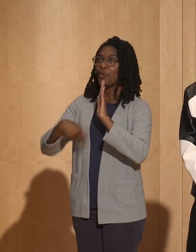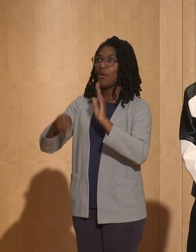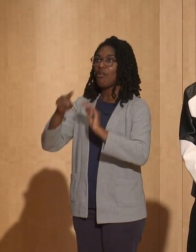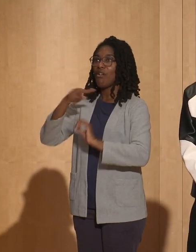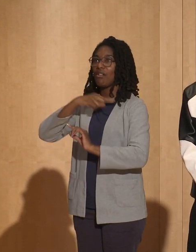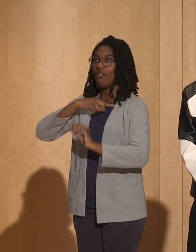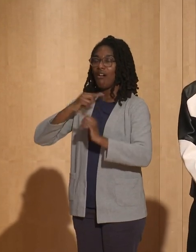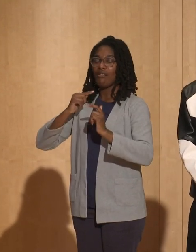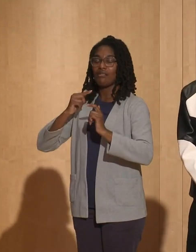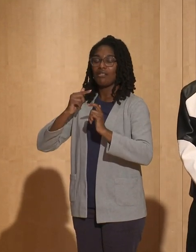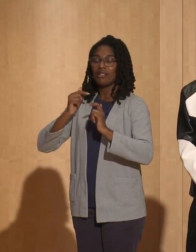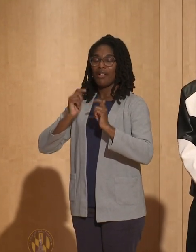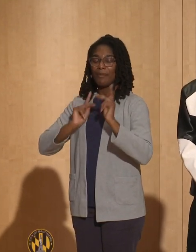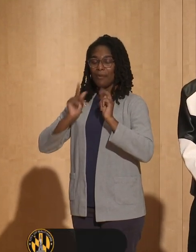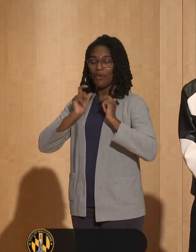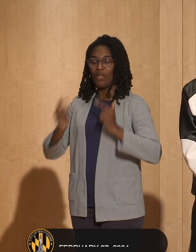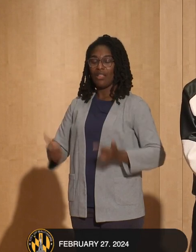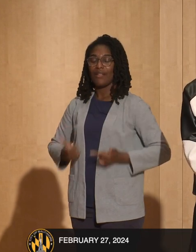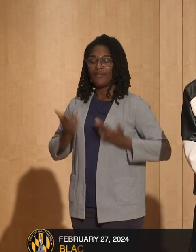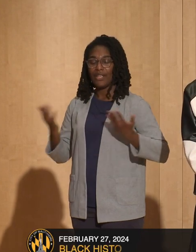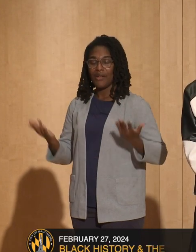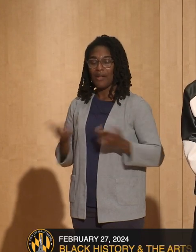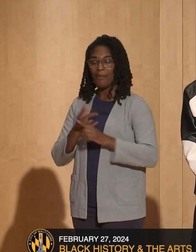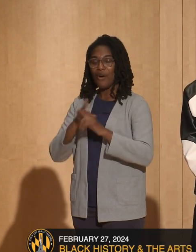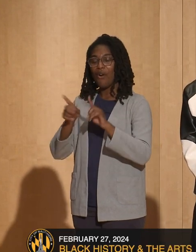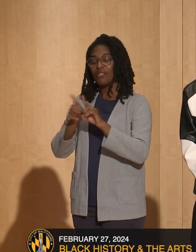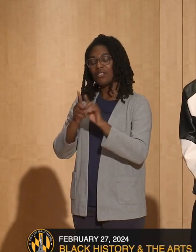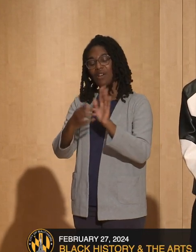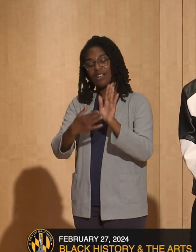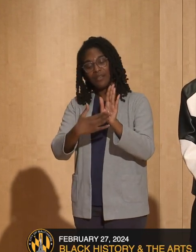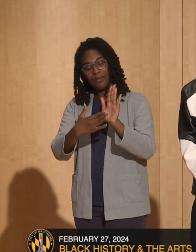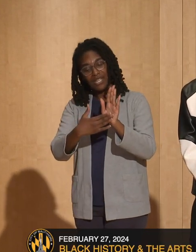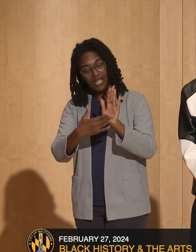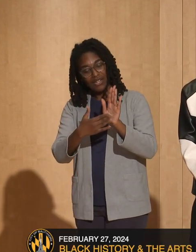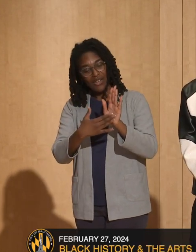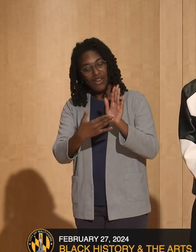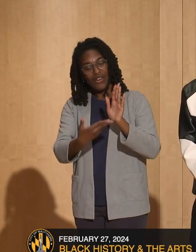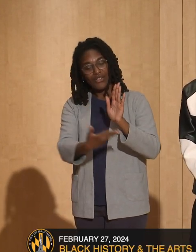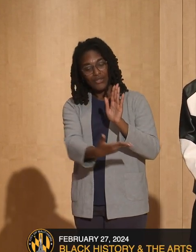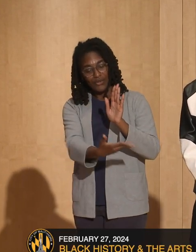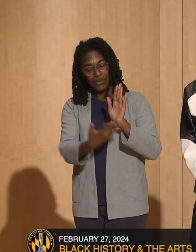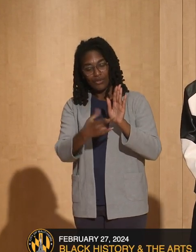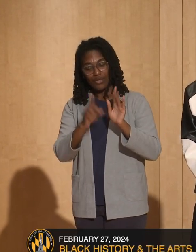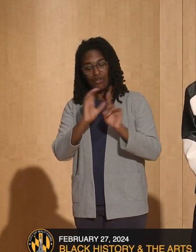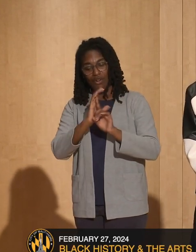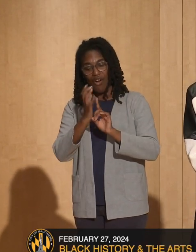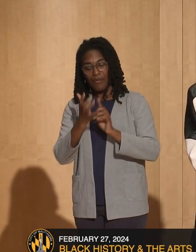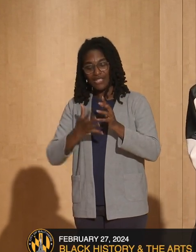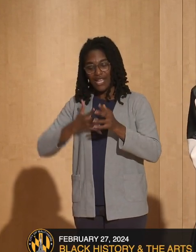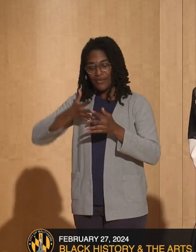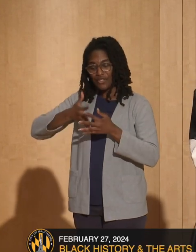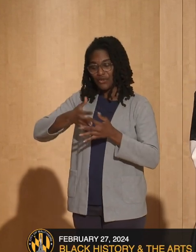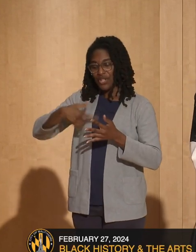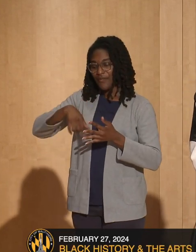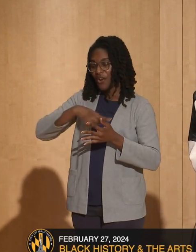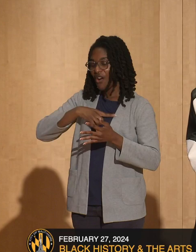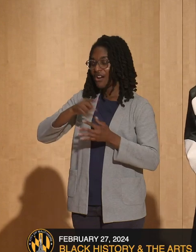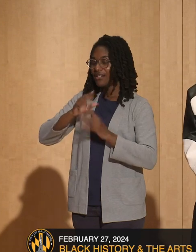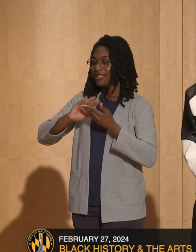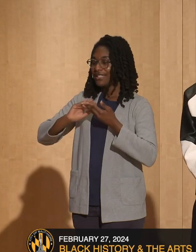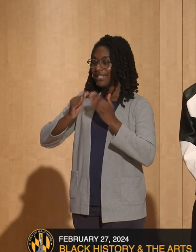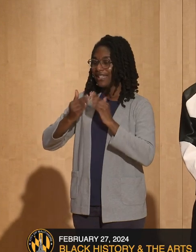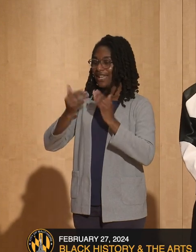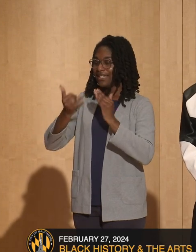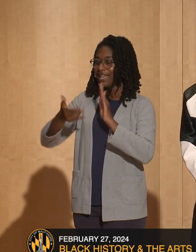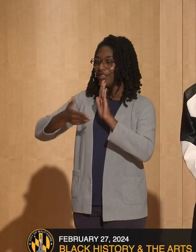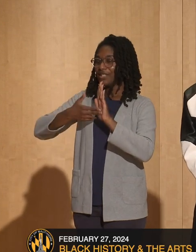society. On behalf of the people of Baltimore, I commend you on your contribution to enriching the cultural tapestry of our city. Assigned today